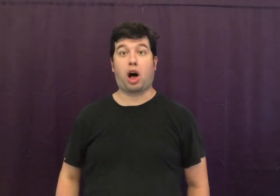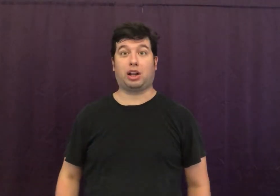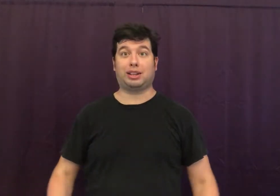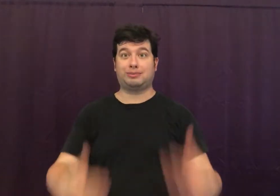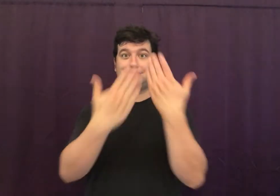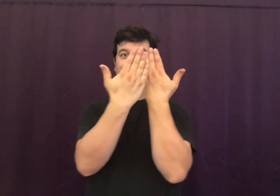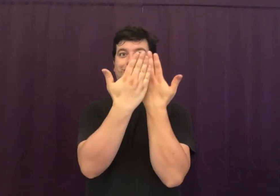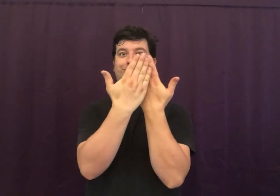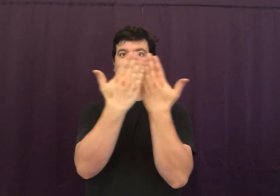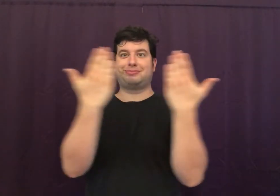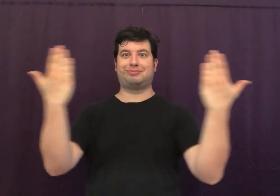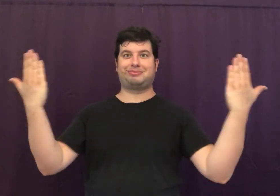Wall.